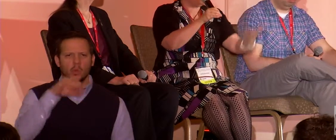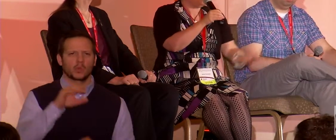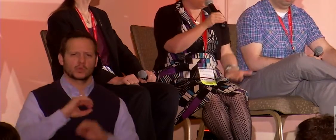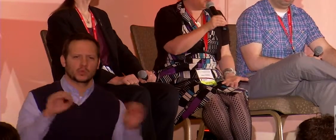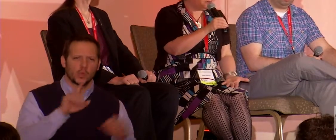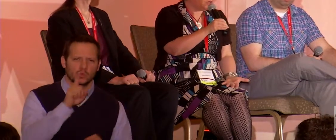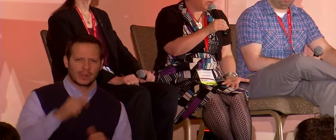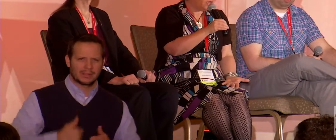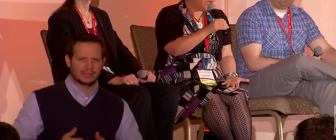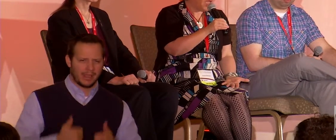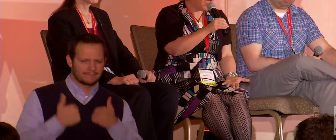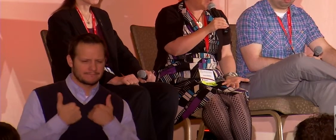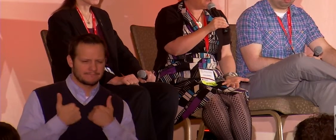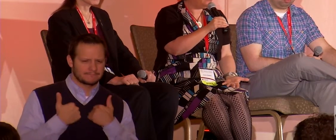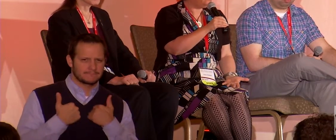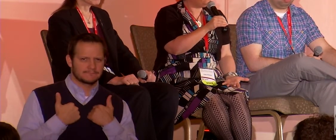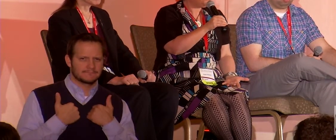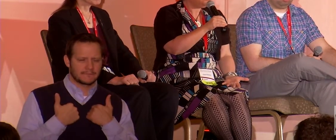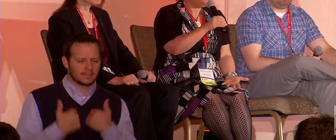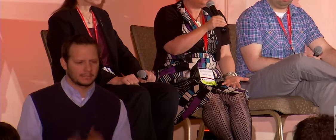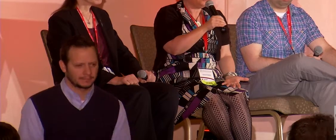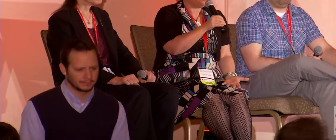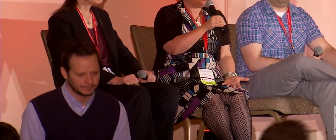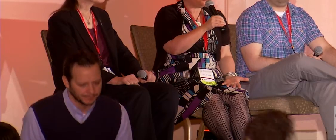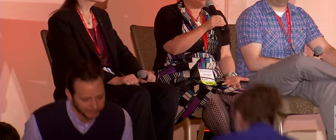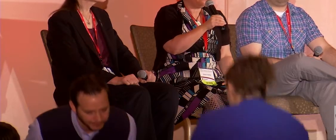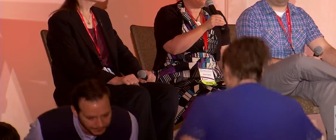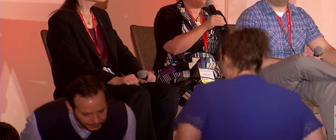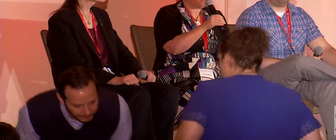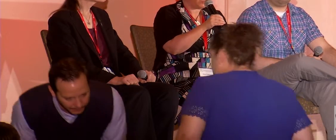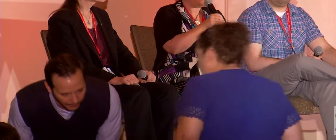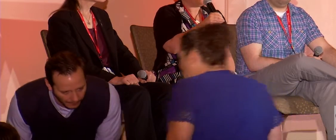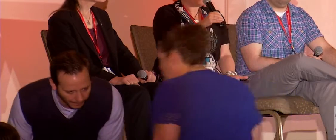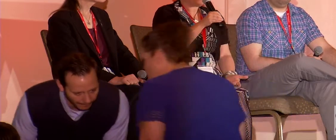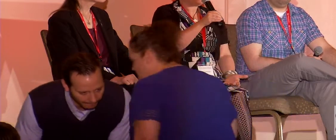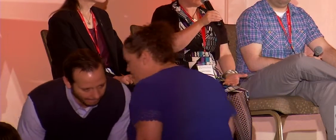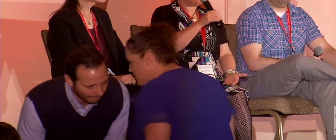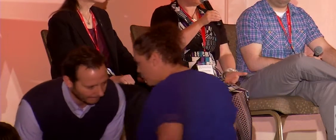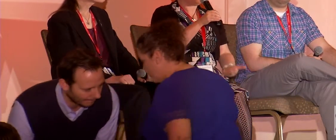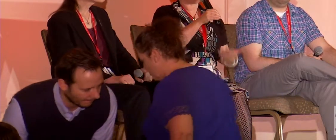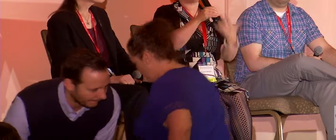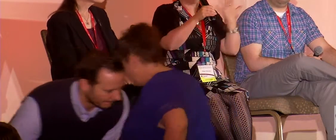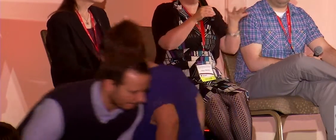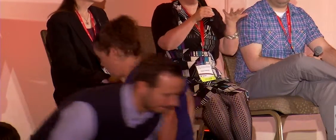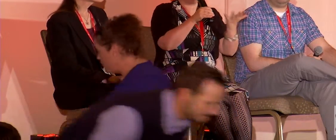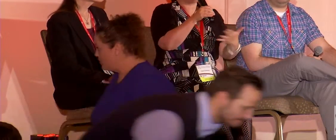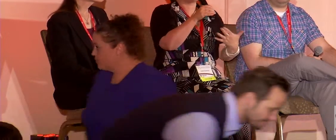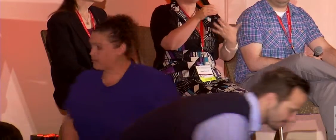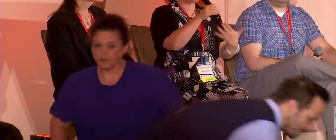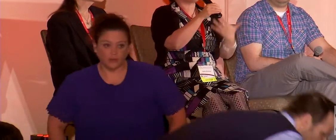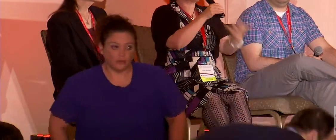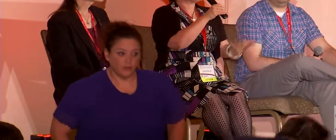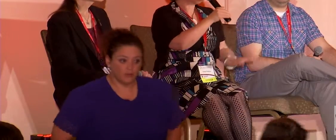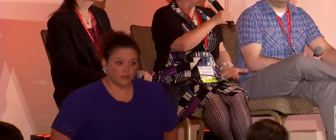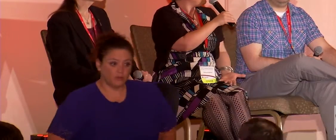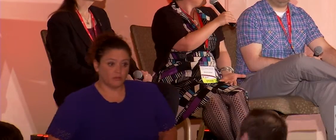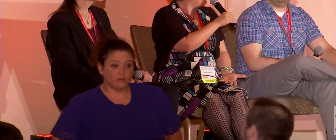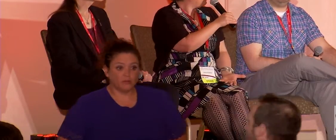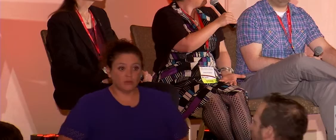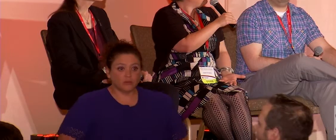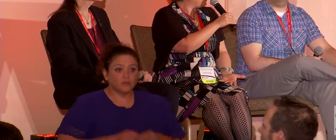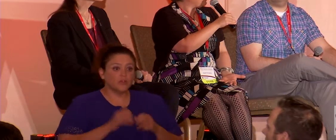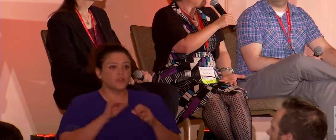life, and the degree to which, you know, and it. So that was just really upsetting to